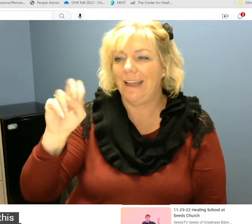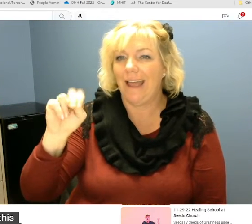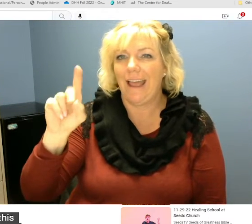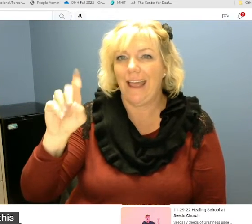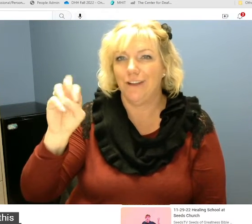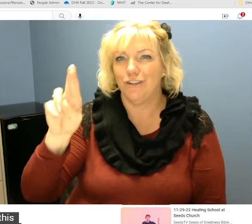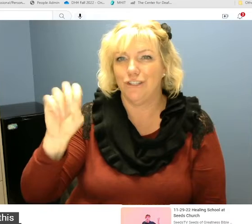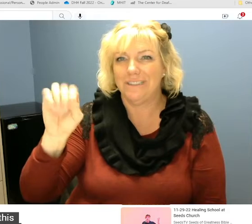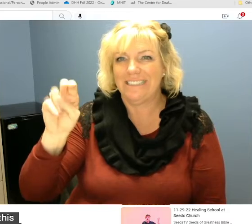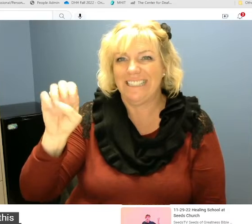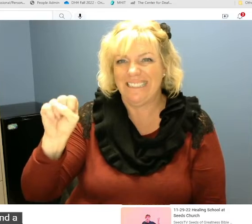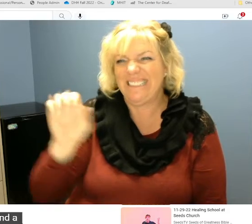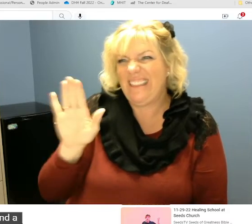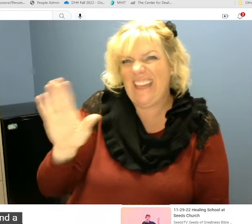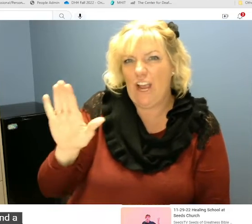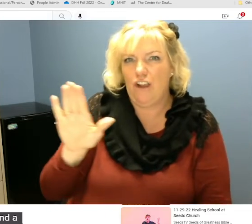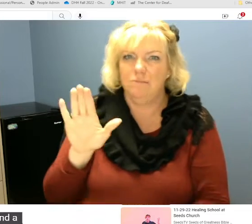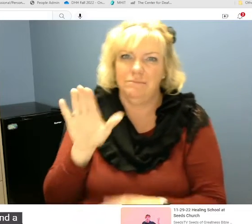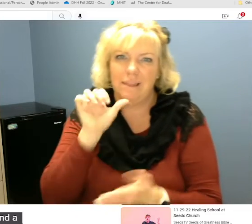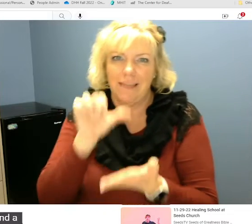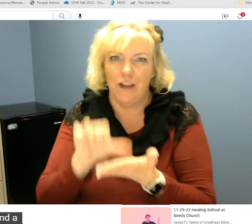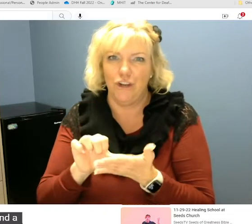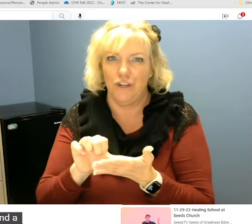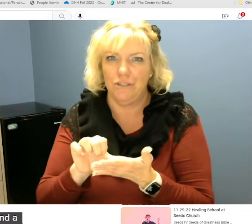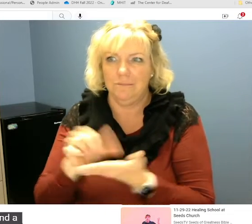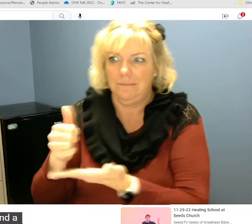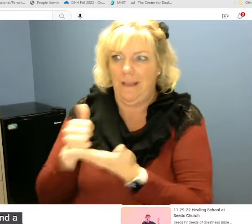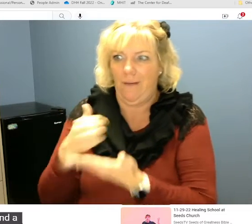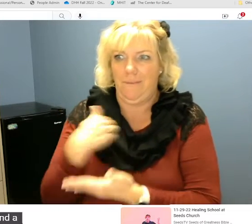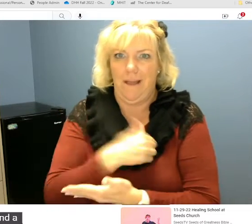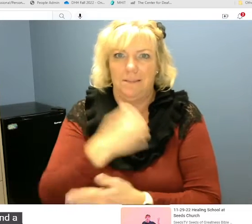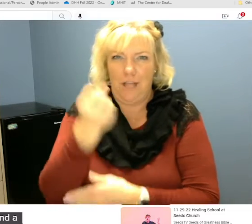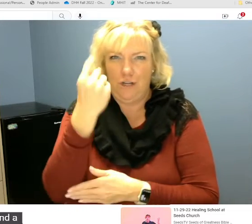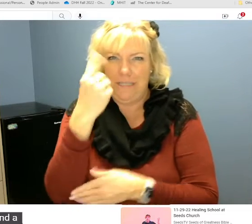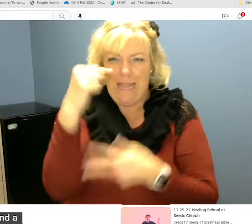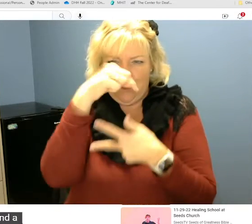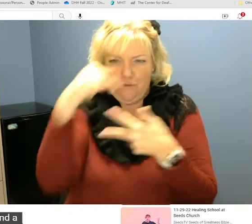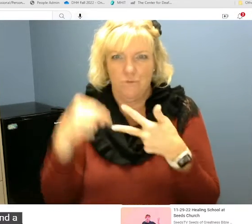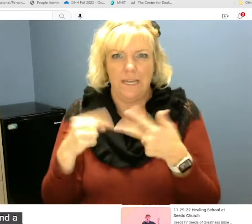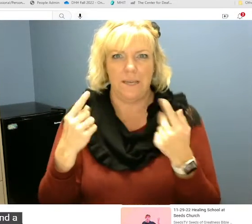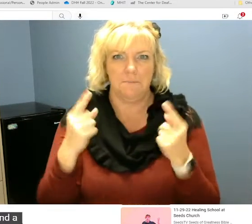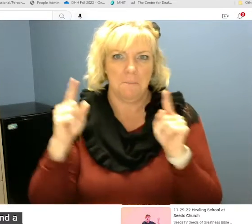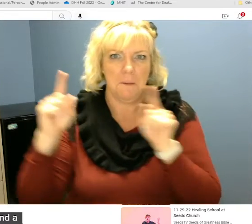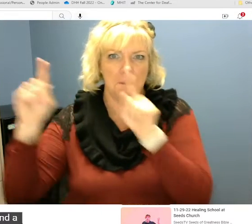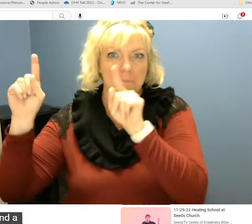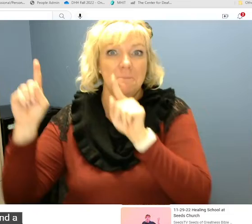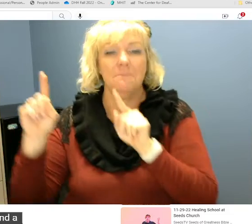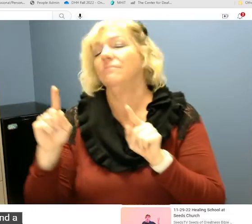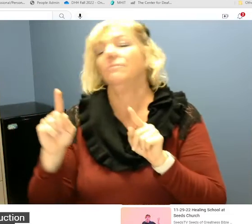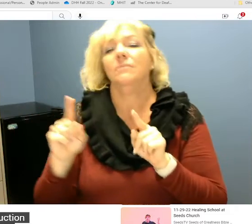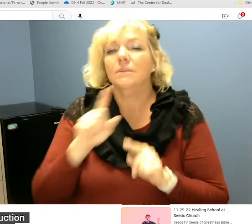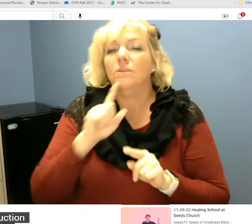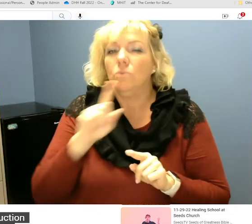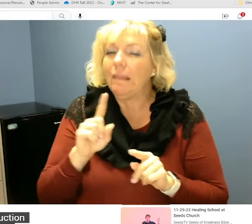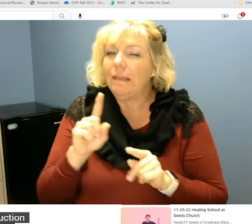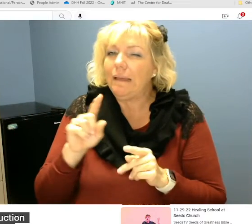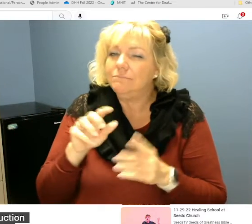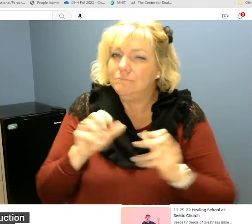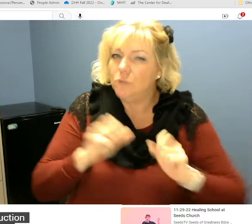find those successes. And again, I'm using that. I mean, I'm really trying to find a silver lining here because, right, this is a failure.